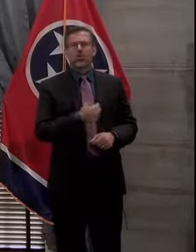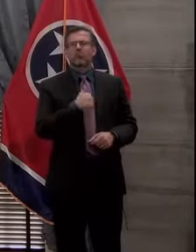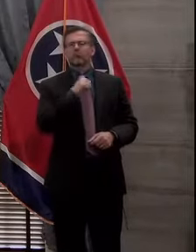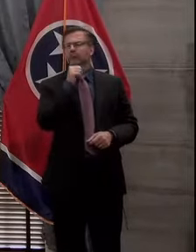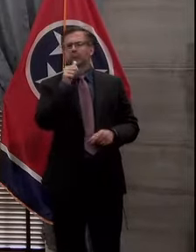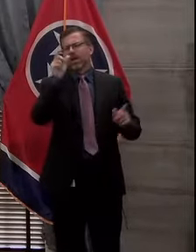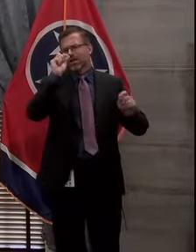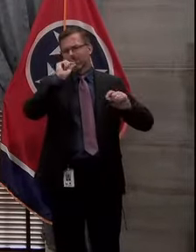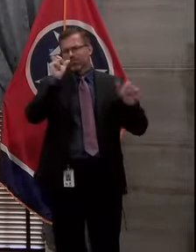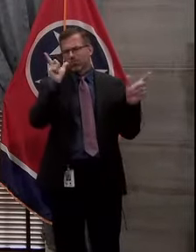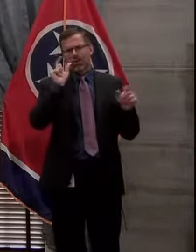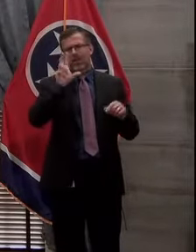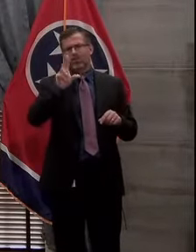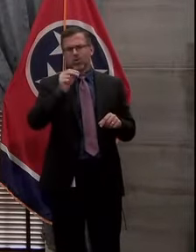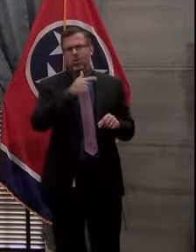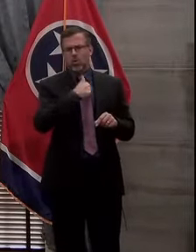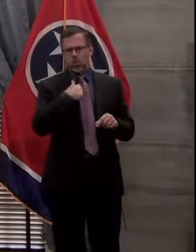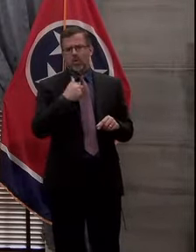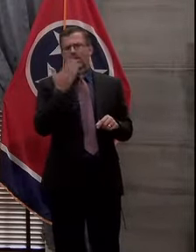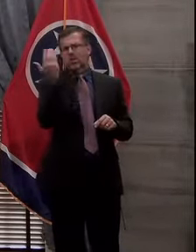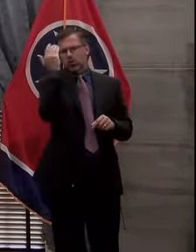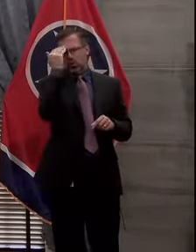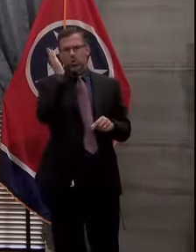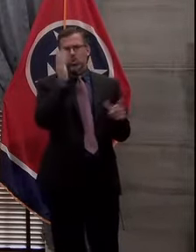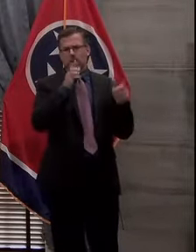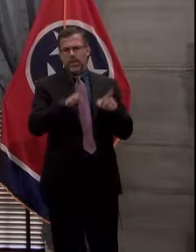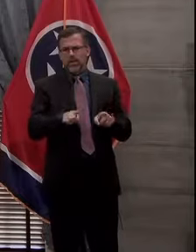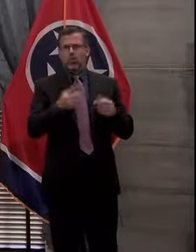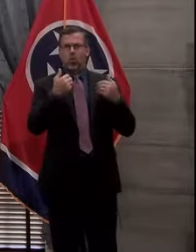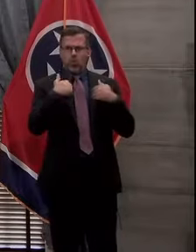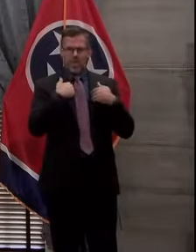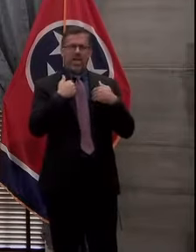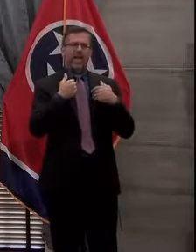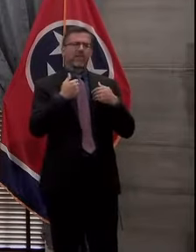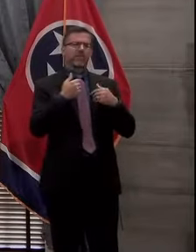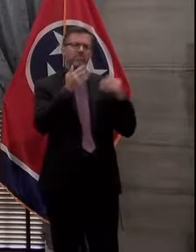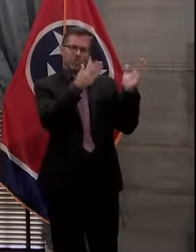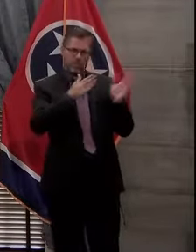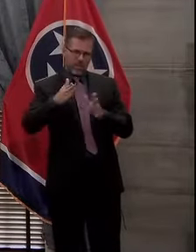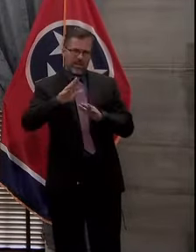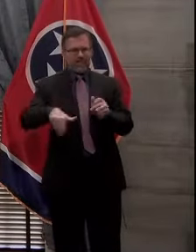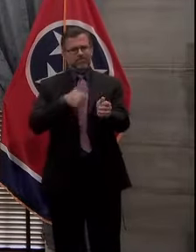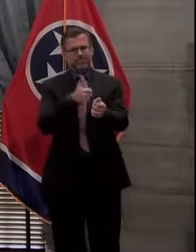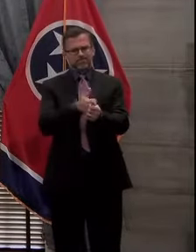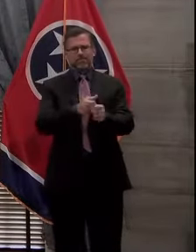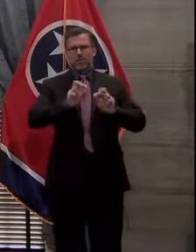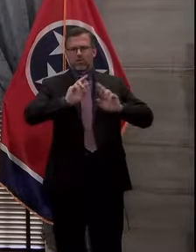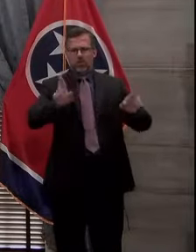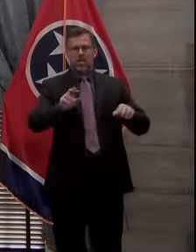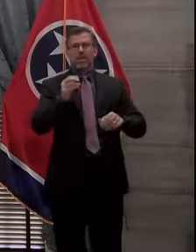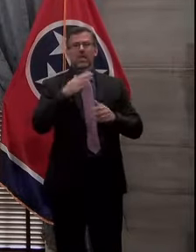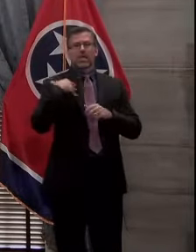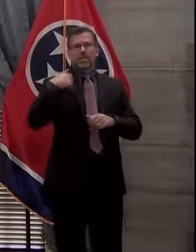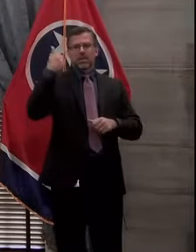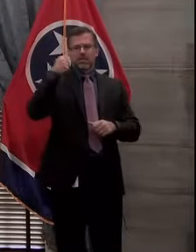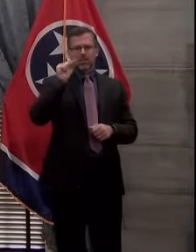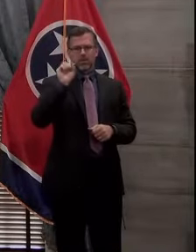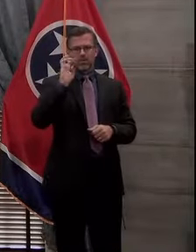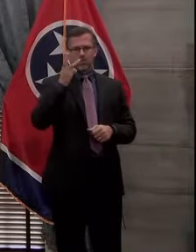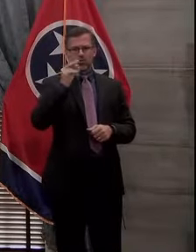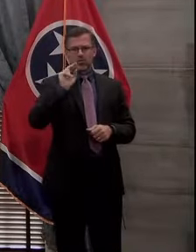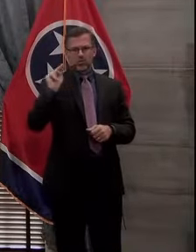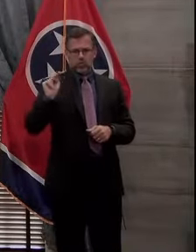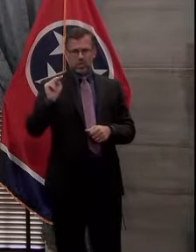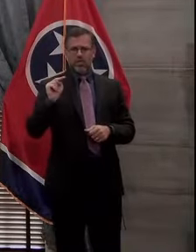We knew that was going to happen. We have strong mitigation processes in place. Commissioner Schwinn is helping districts through all of those rubrics. We've